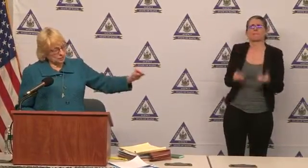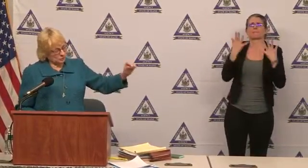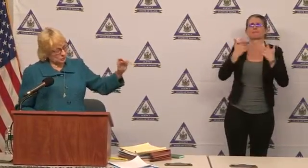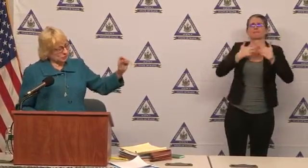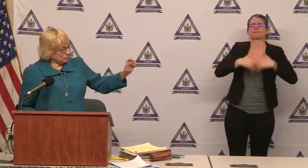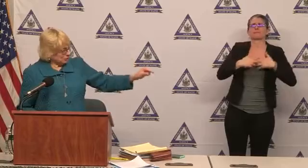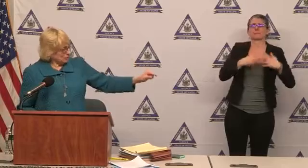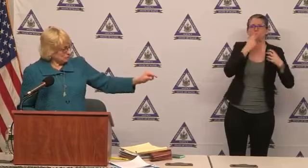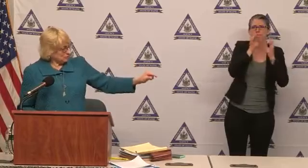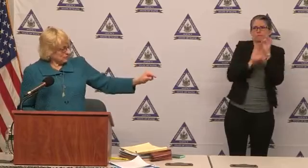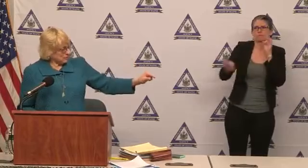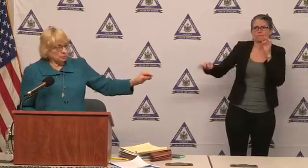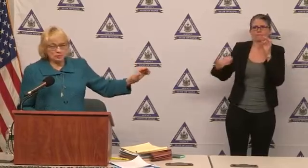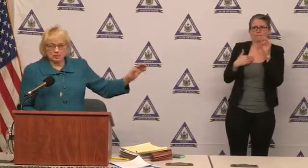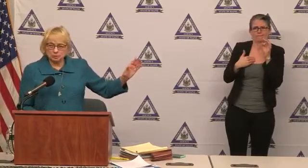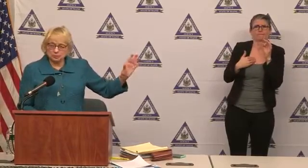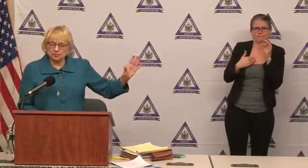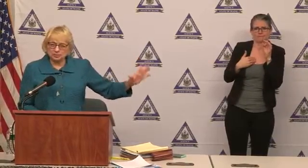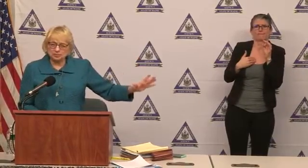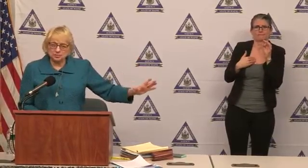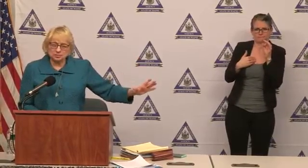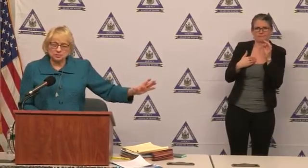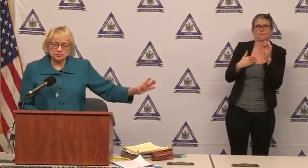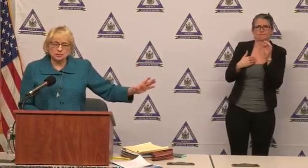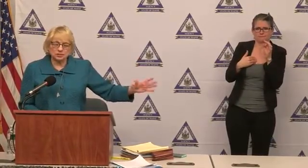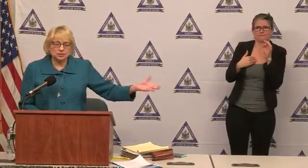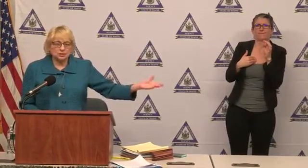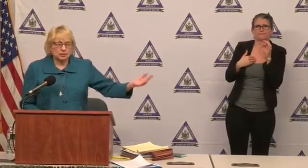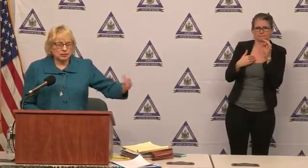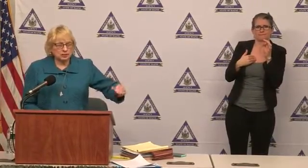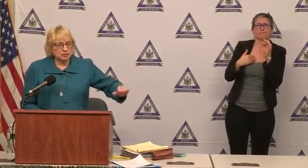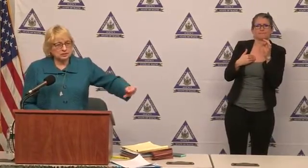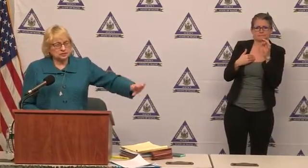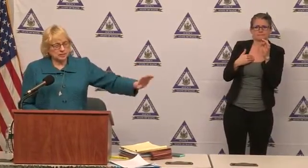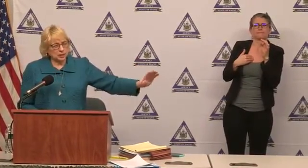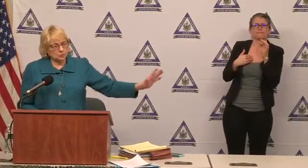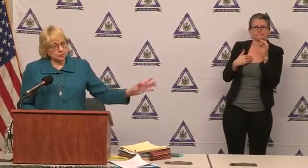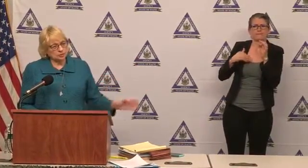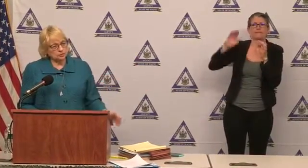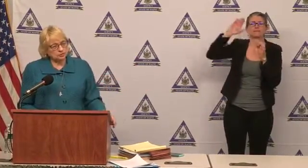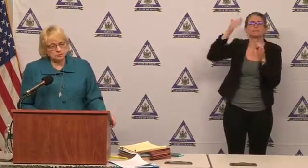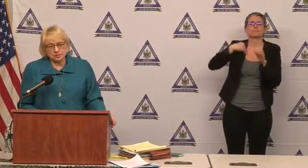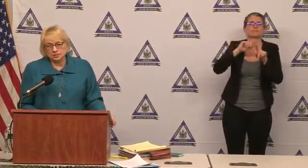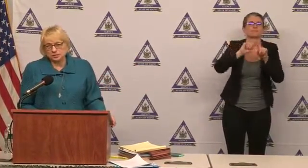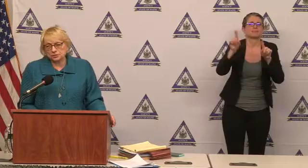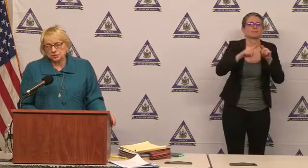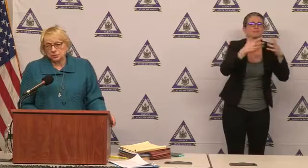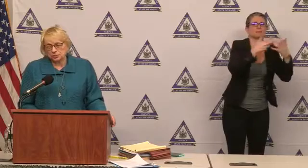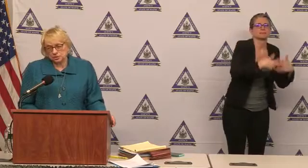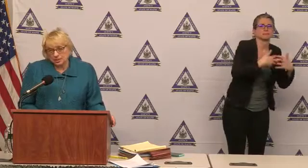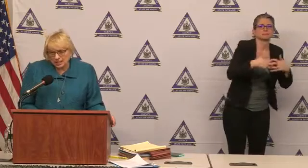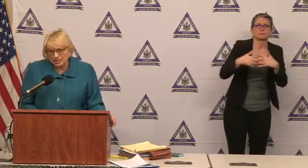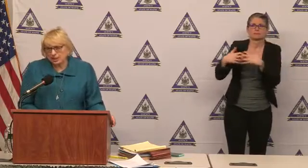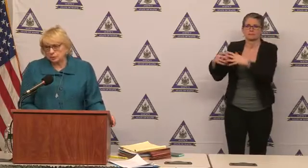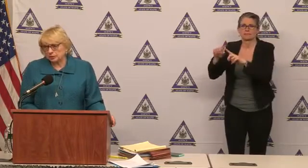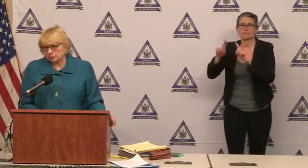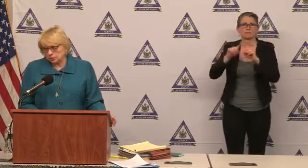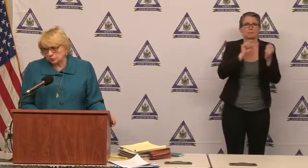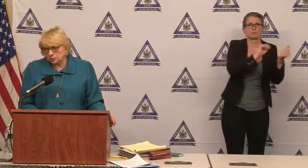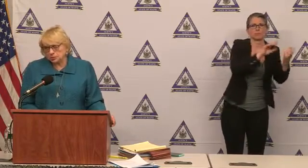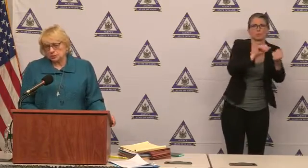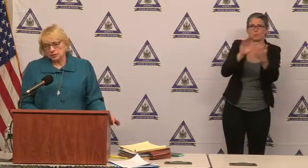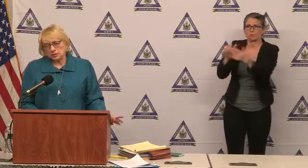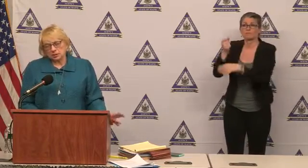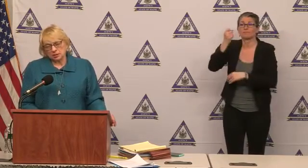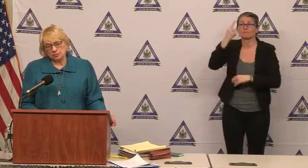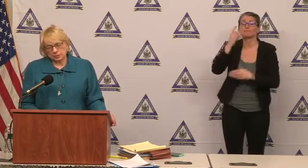kind that we're calling on right now, but they may be in existence in clinics and outpatient facilities which are not now being